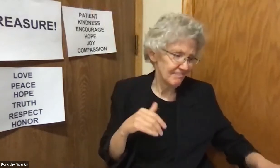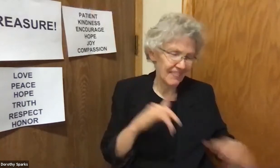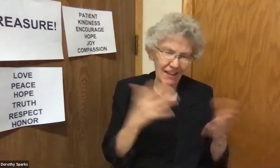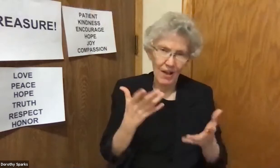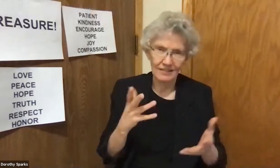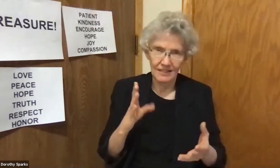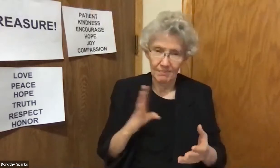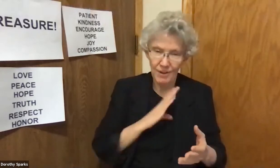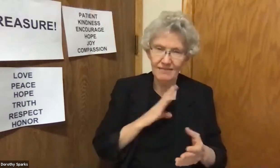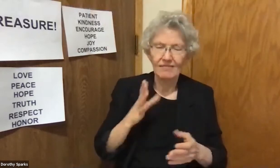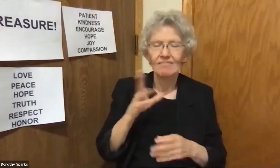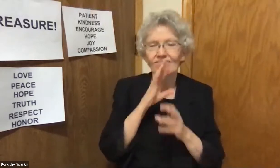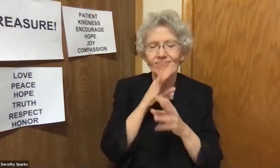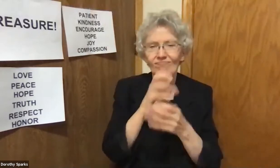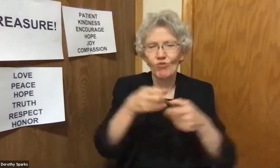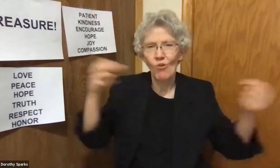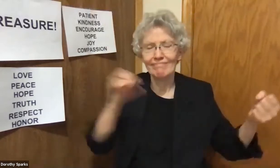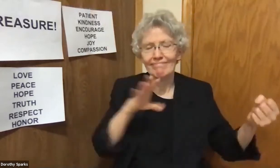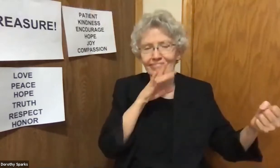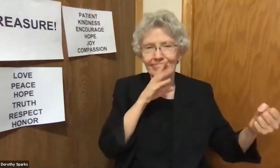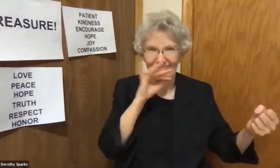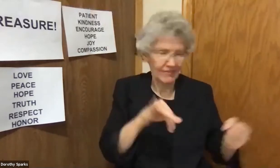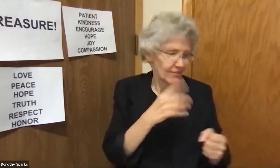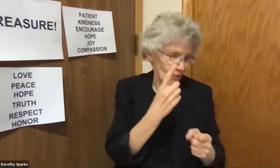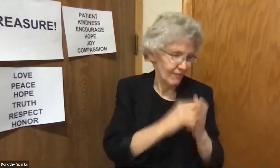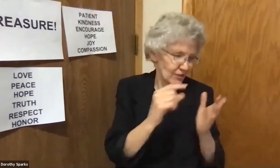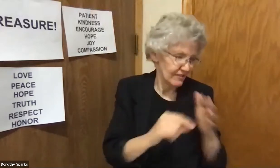What could be a treasure for God?